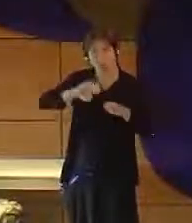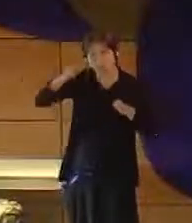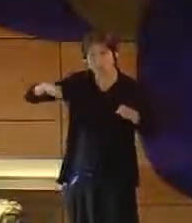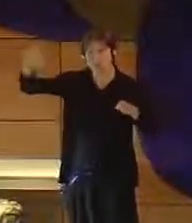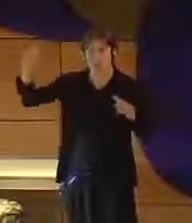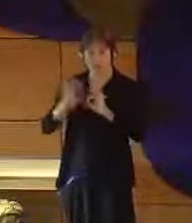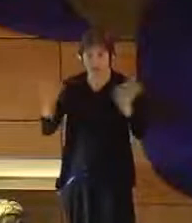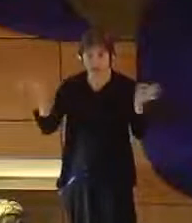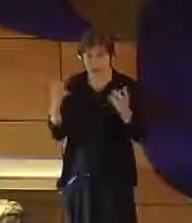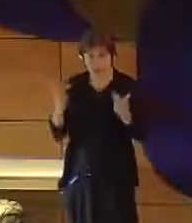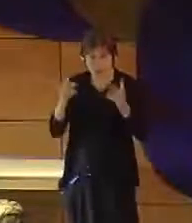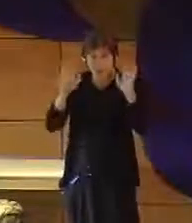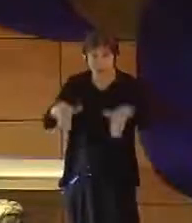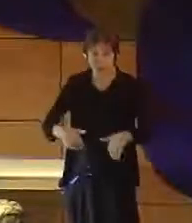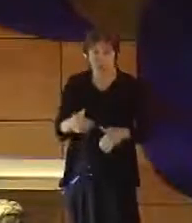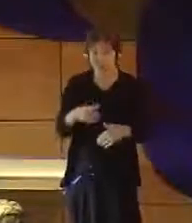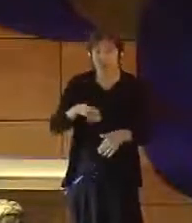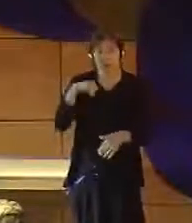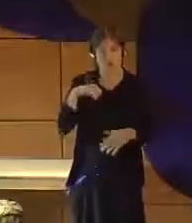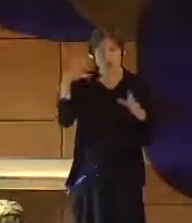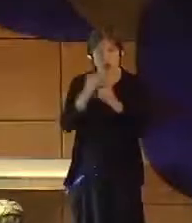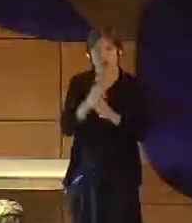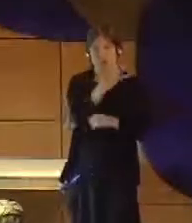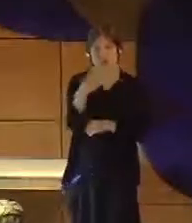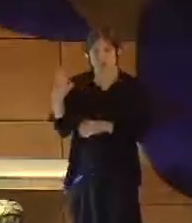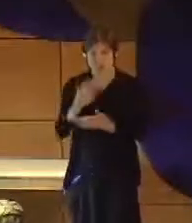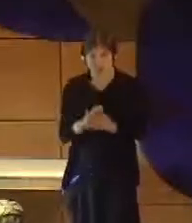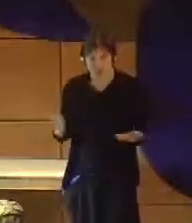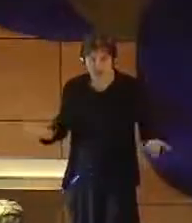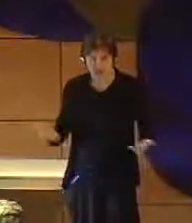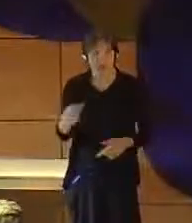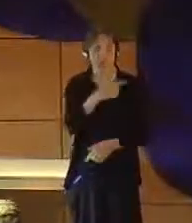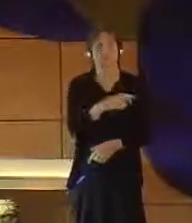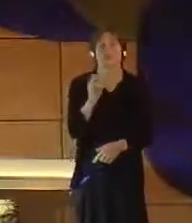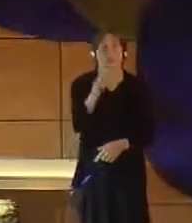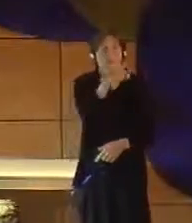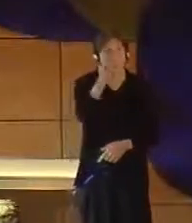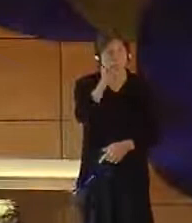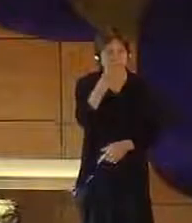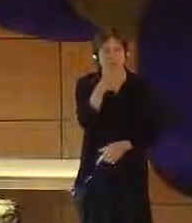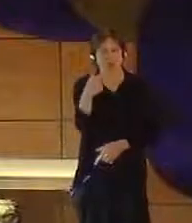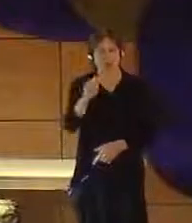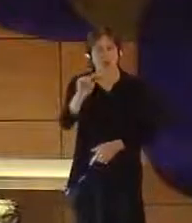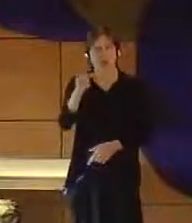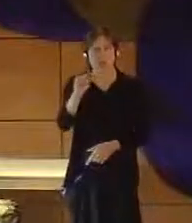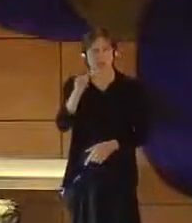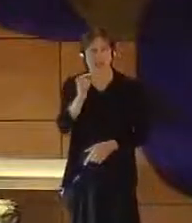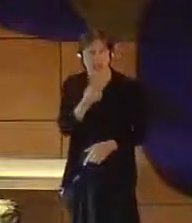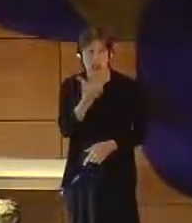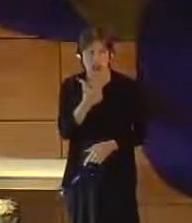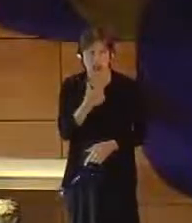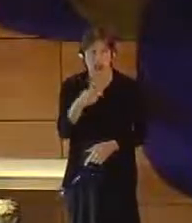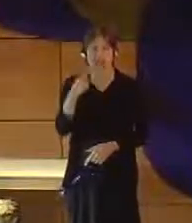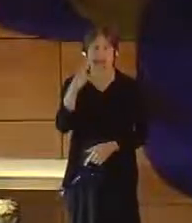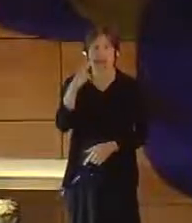So we're talking about testosterone capsules, and I think certainly in the UK they're called Restandol,